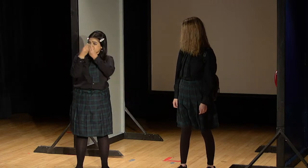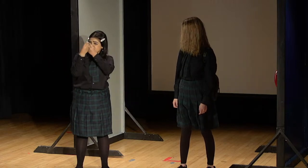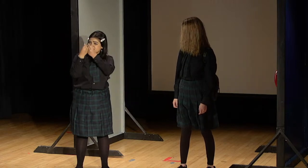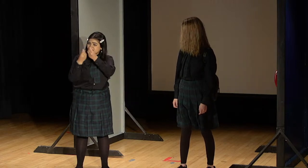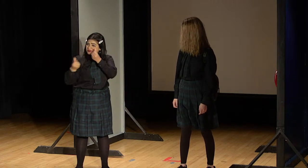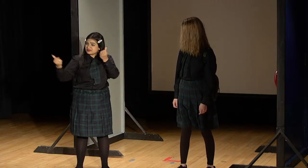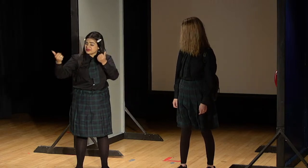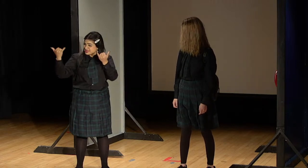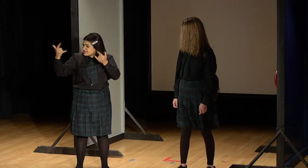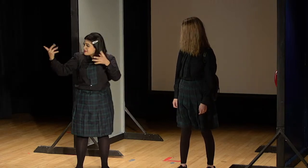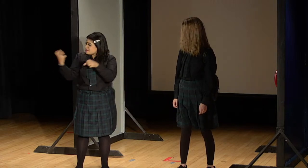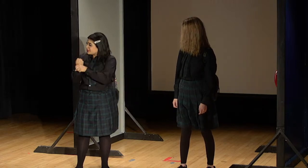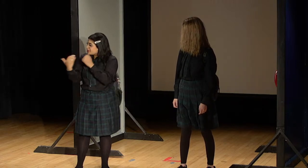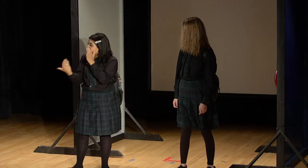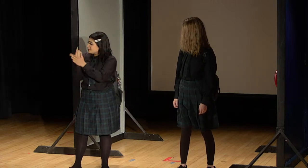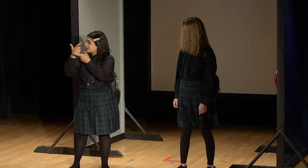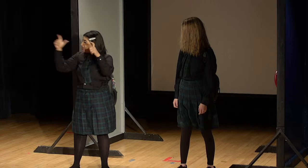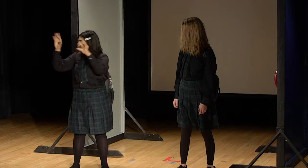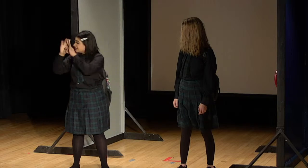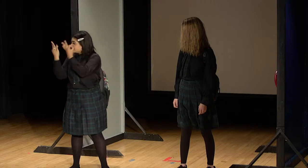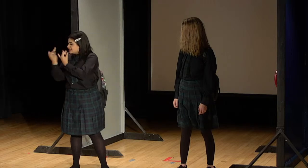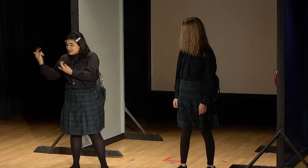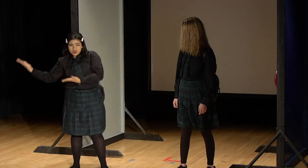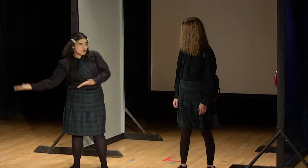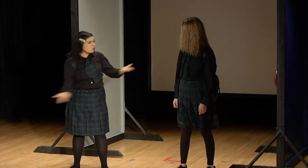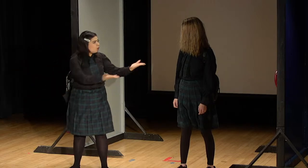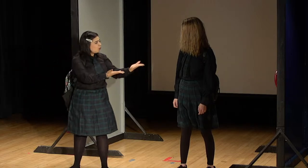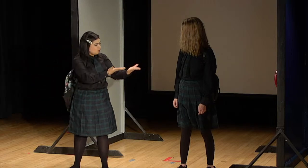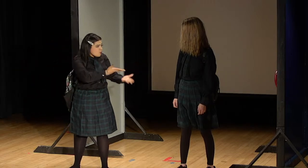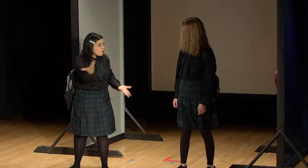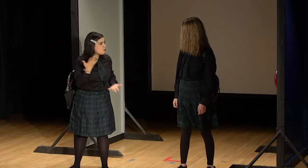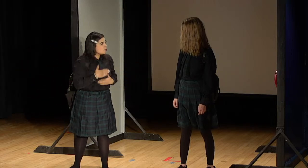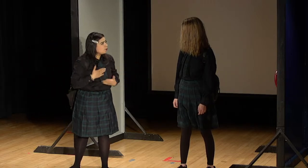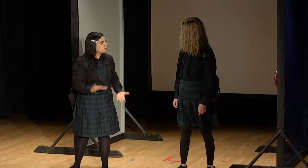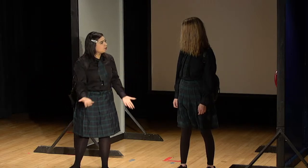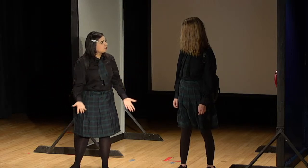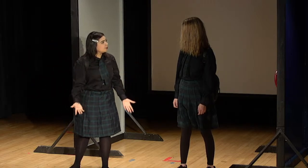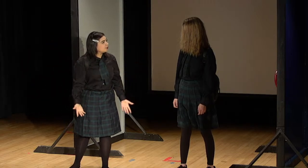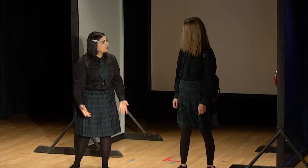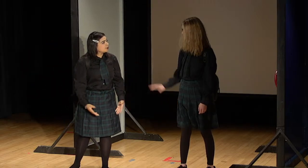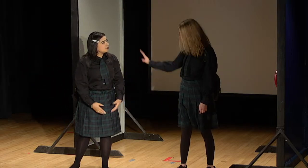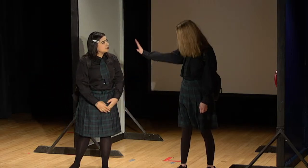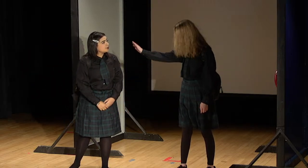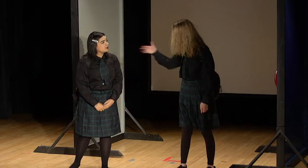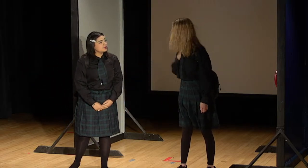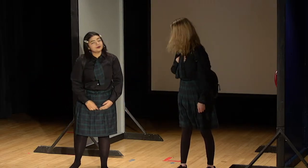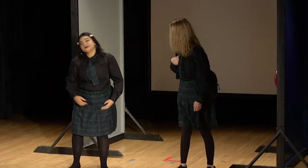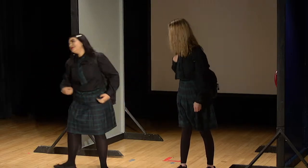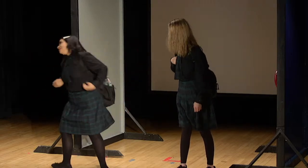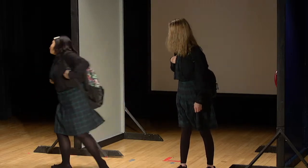divorced, I never see my dad. And now, I guess he has a new family, a new daughter. Enjoy him. I'm